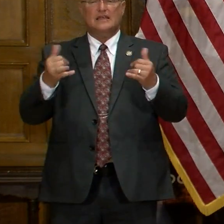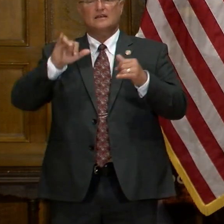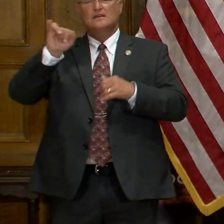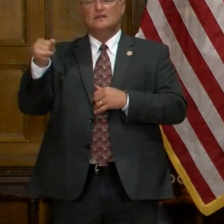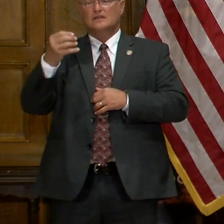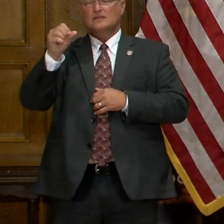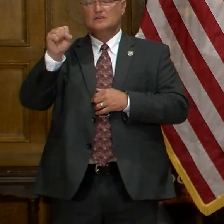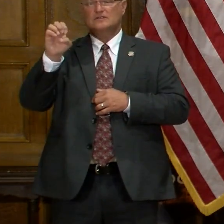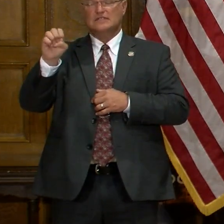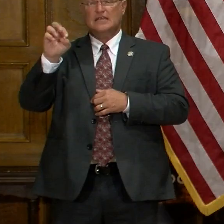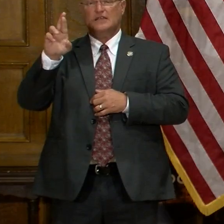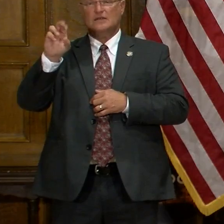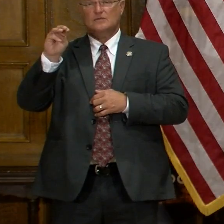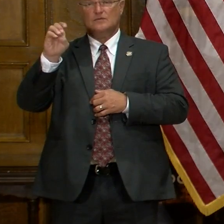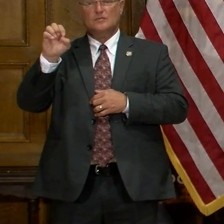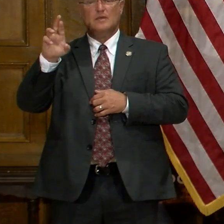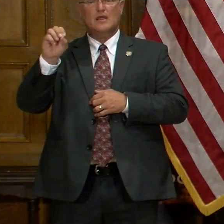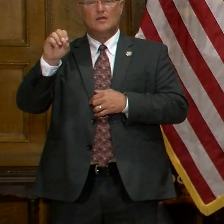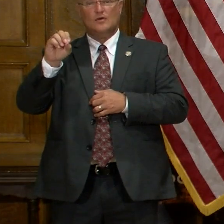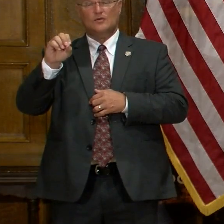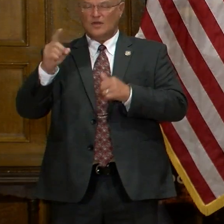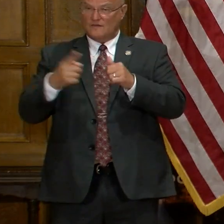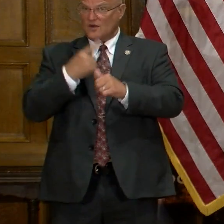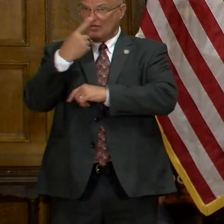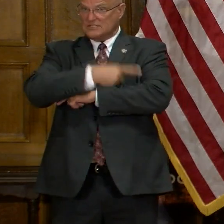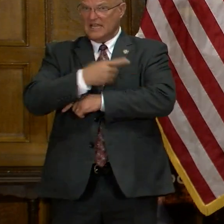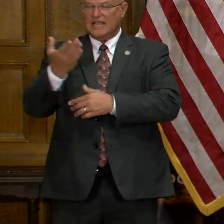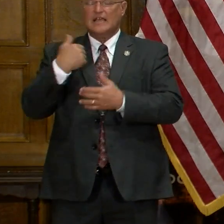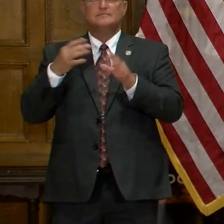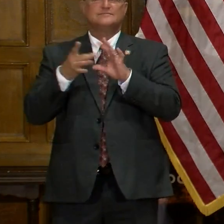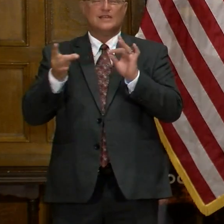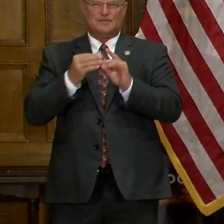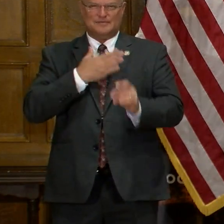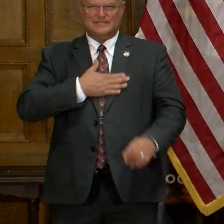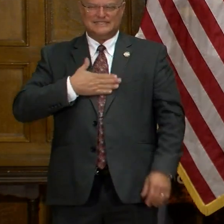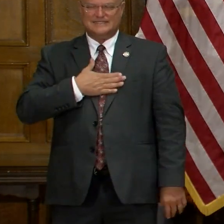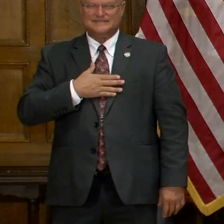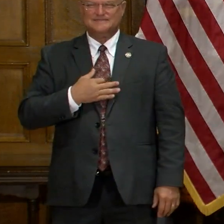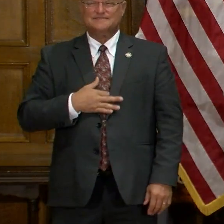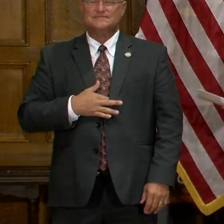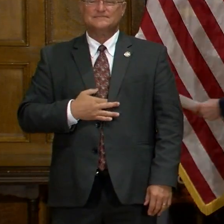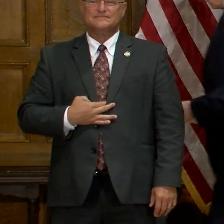Romero, who's been a good partner in our first day, if you'll come make your comments.